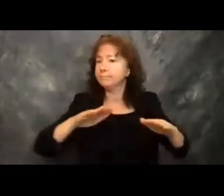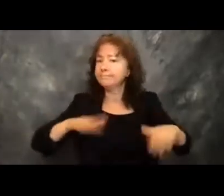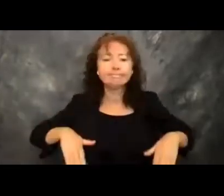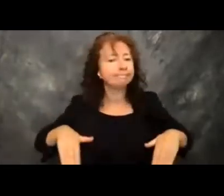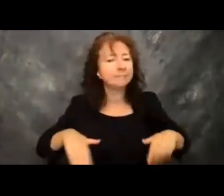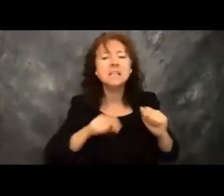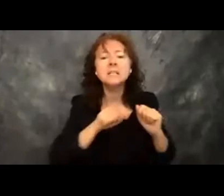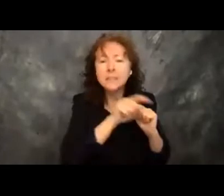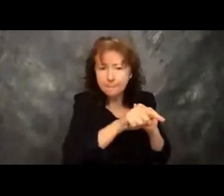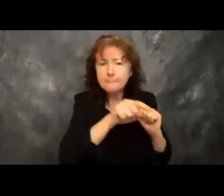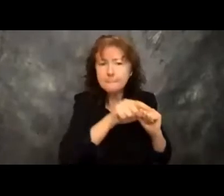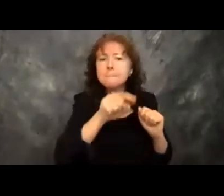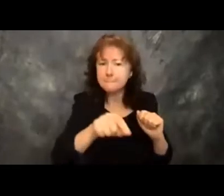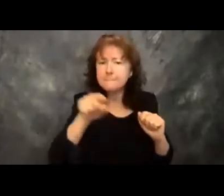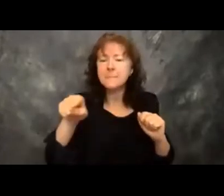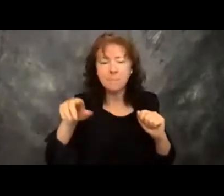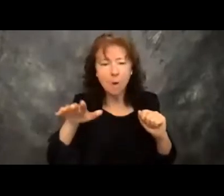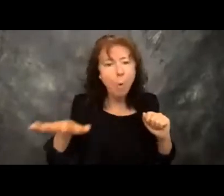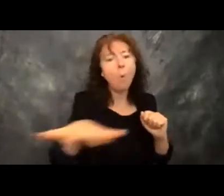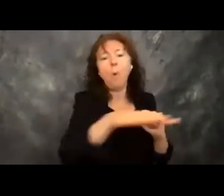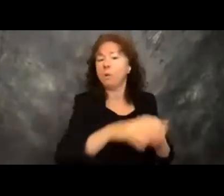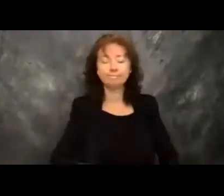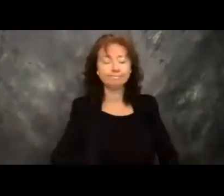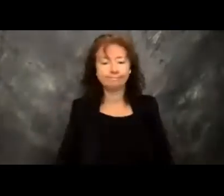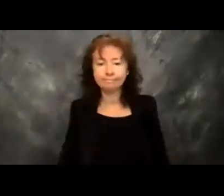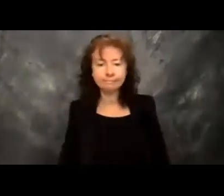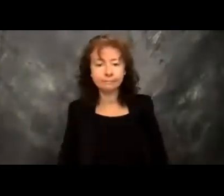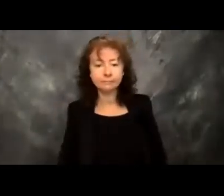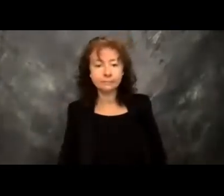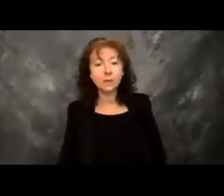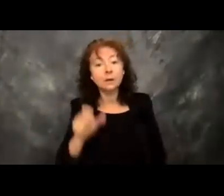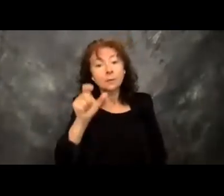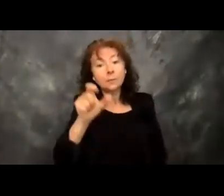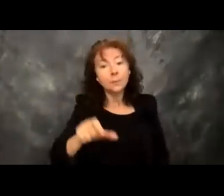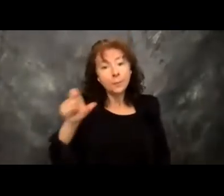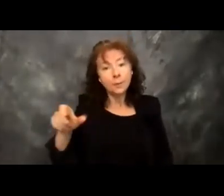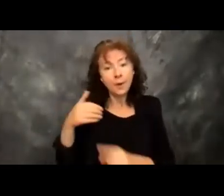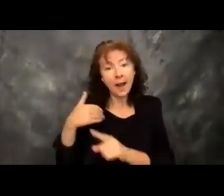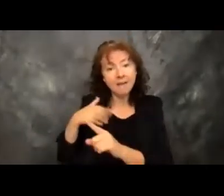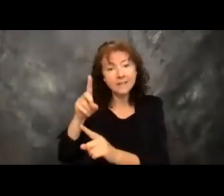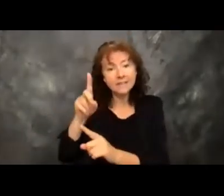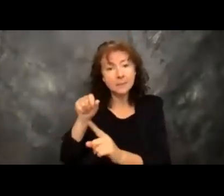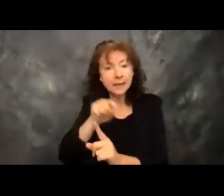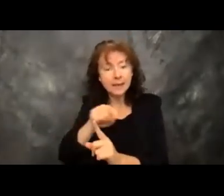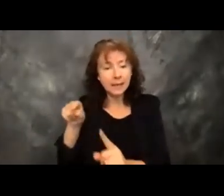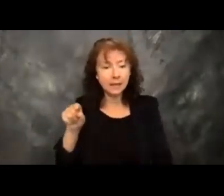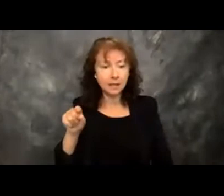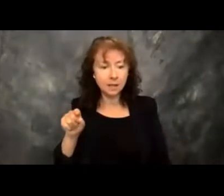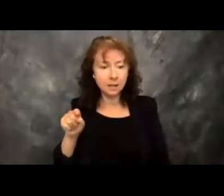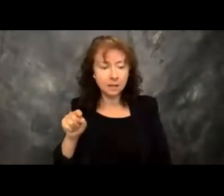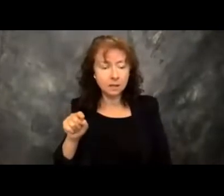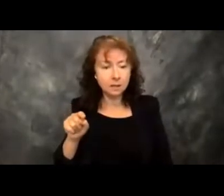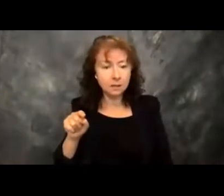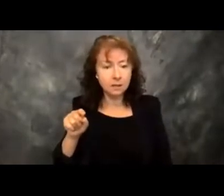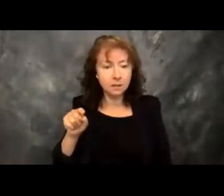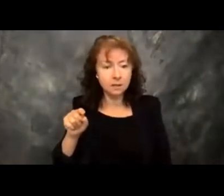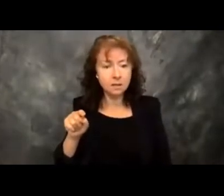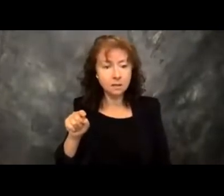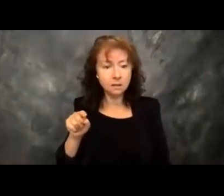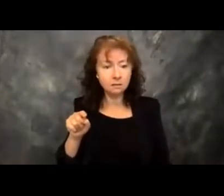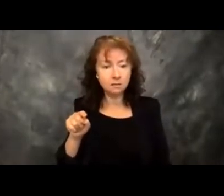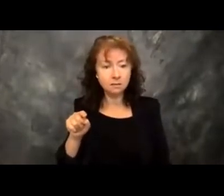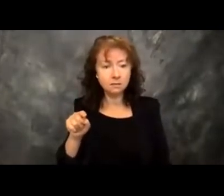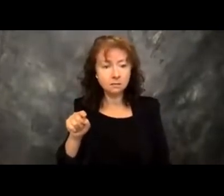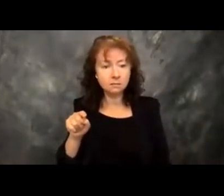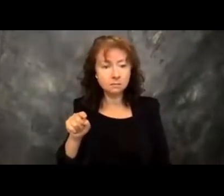There's also people with disability who still voted and give their votes